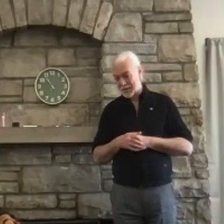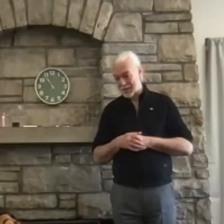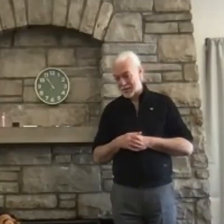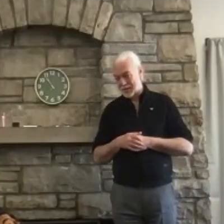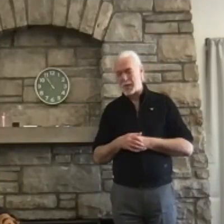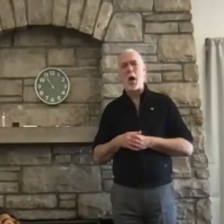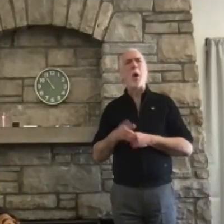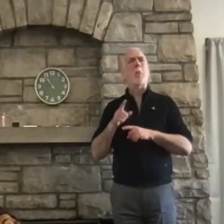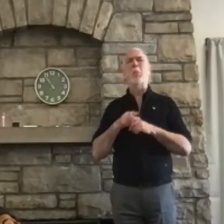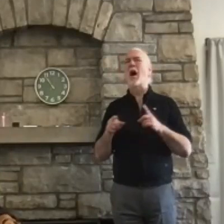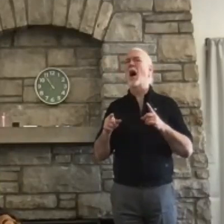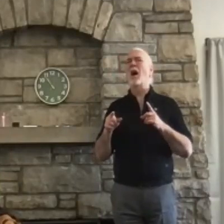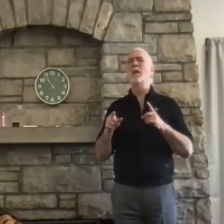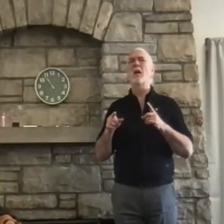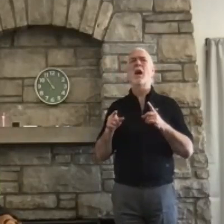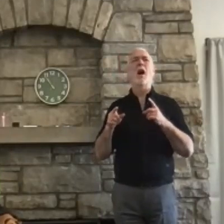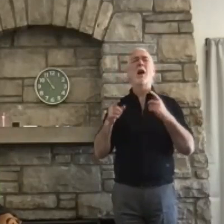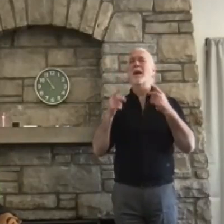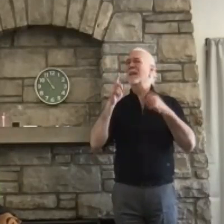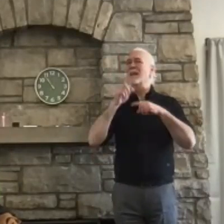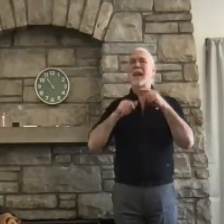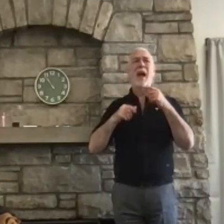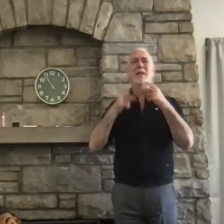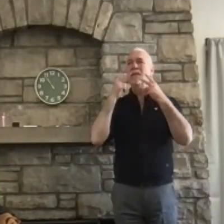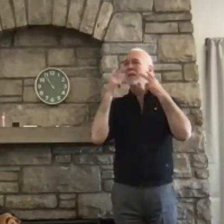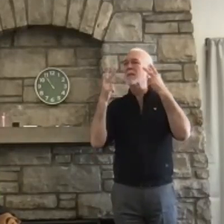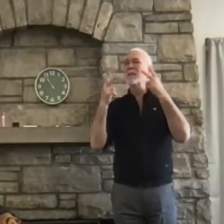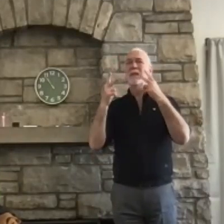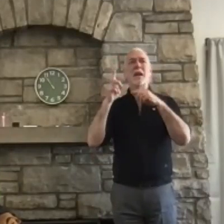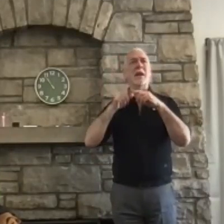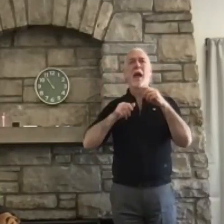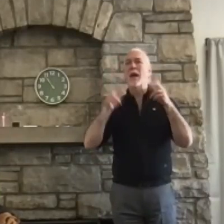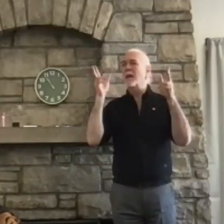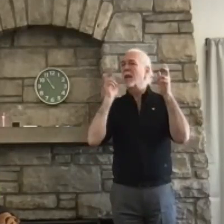fog. Yeah. She used her